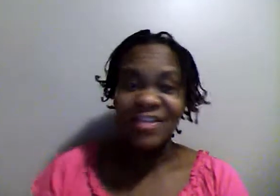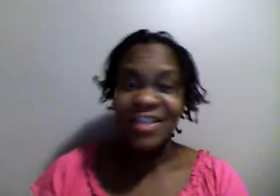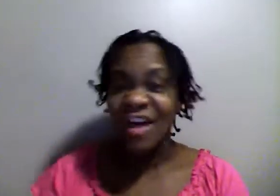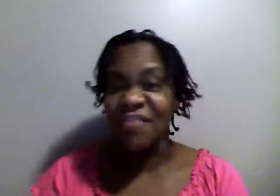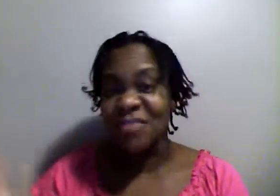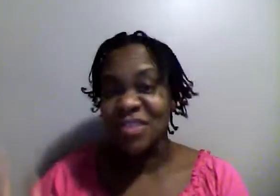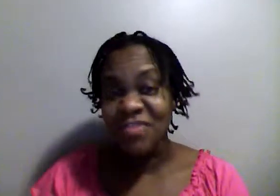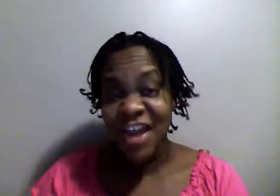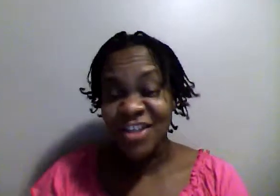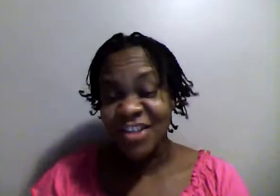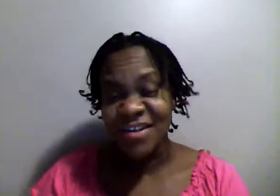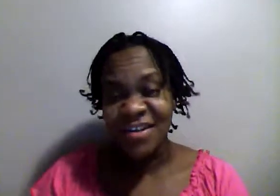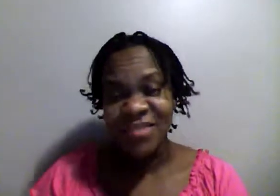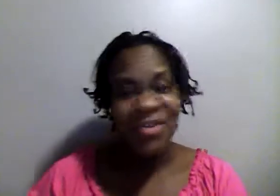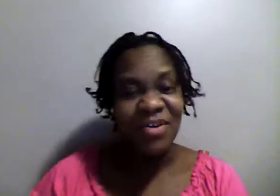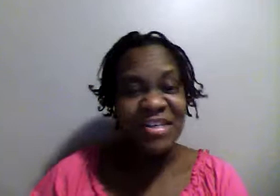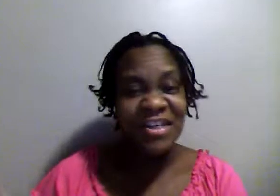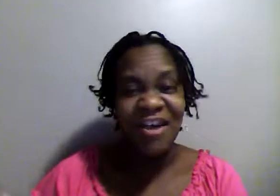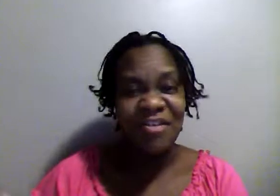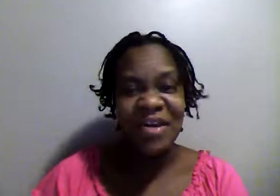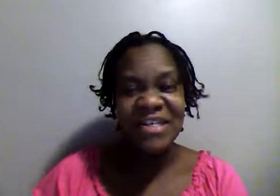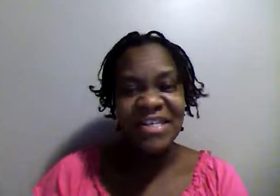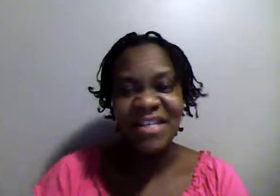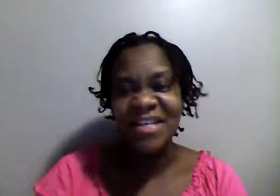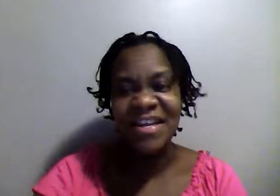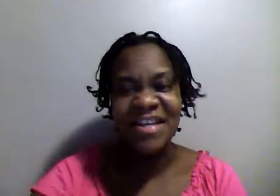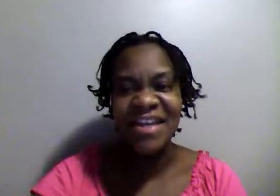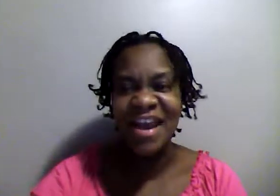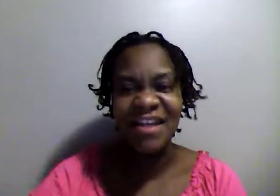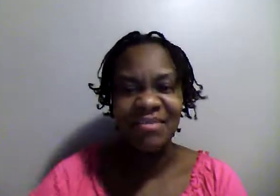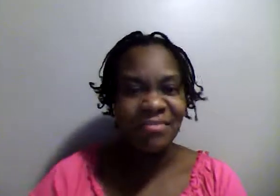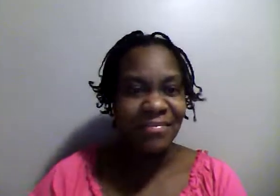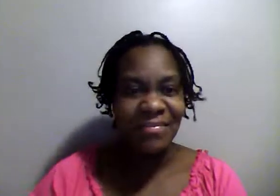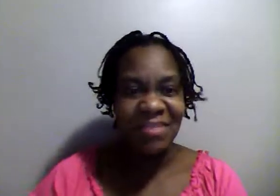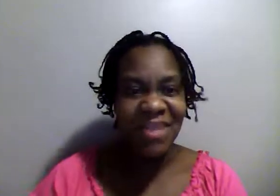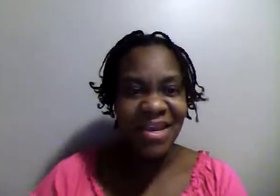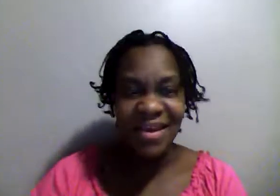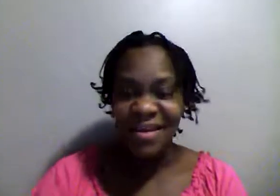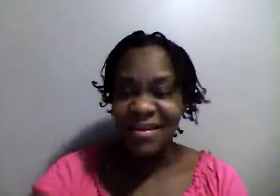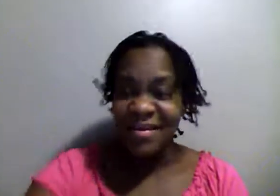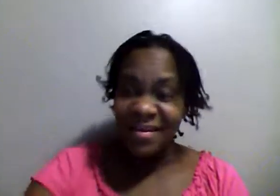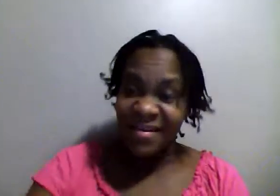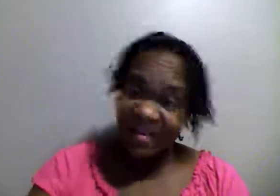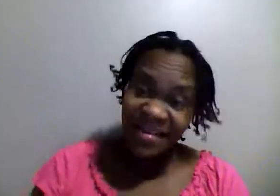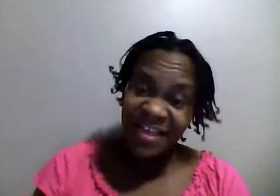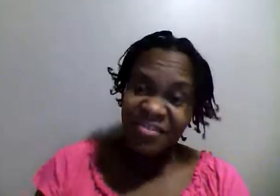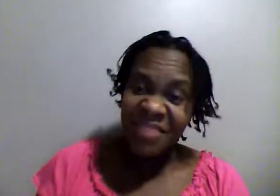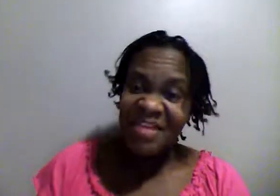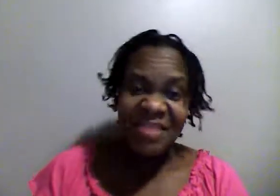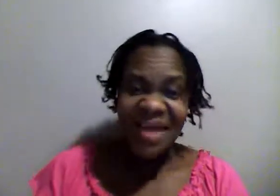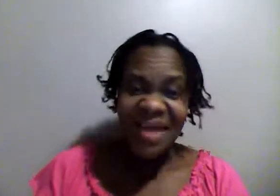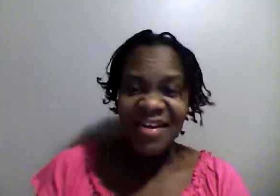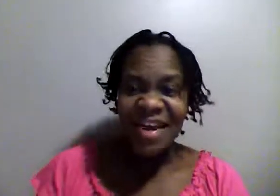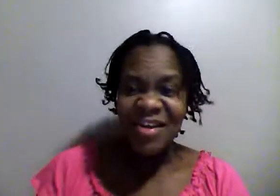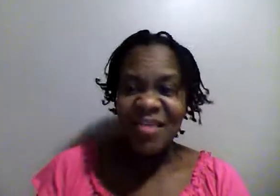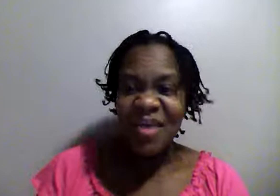start from scratch with our short growing season, it can be detrimental. You might not end up